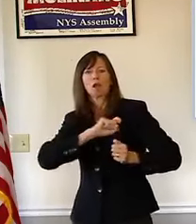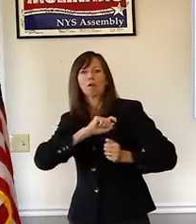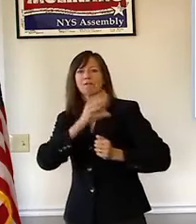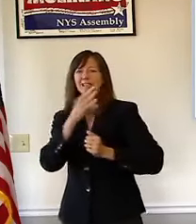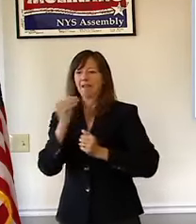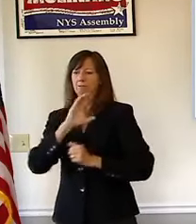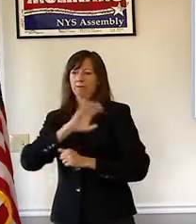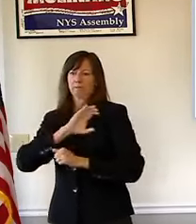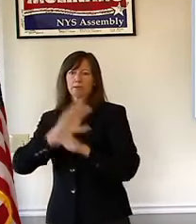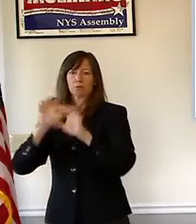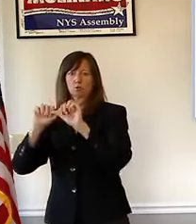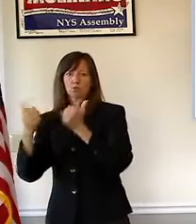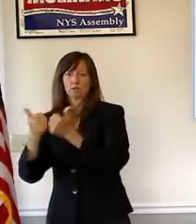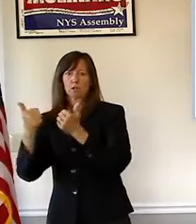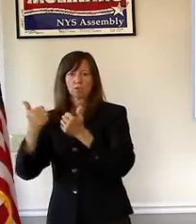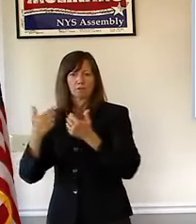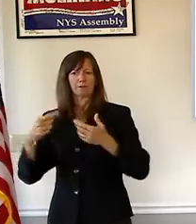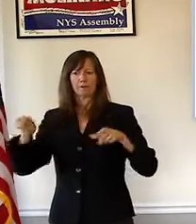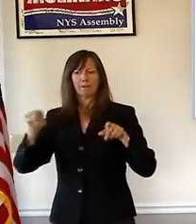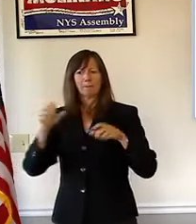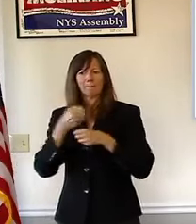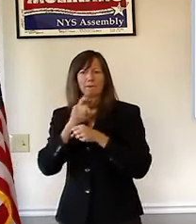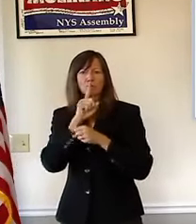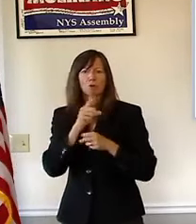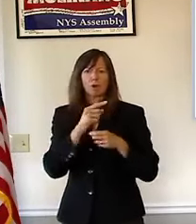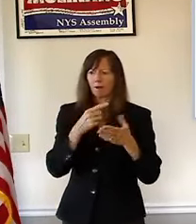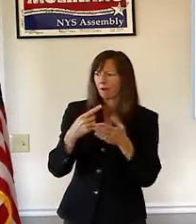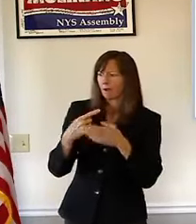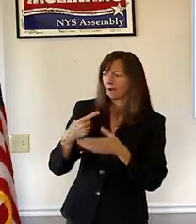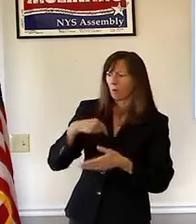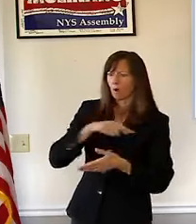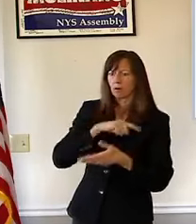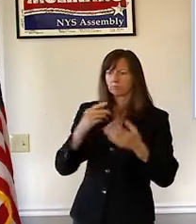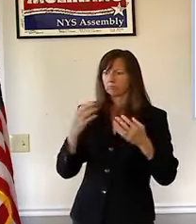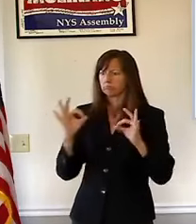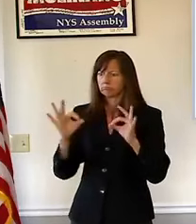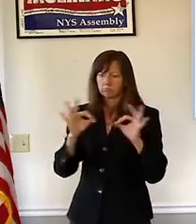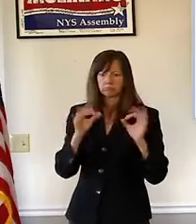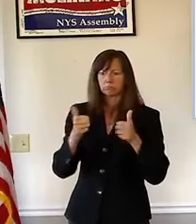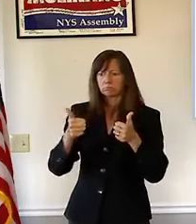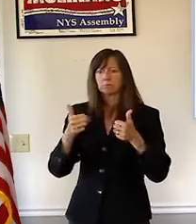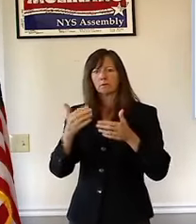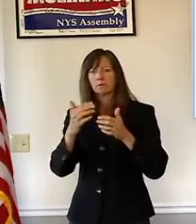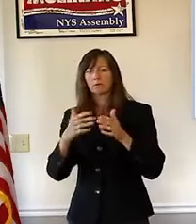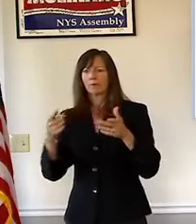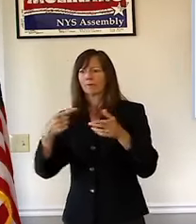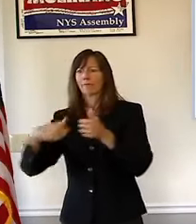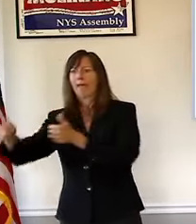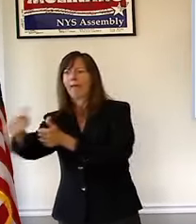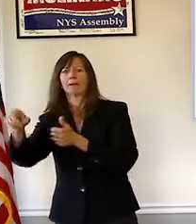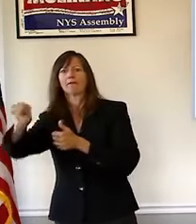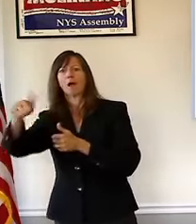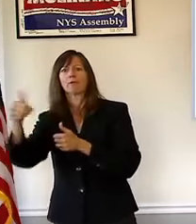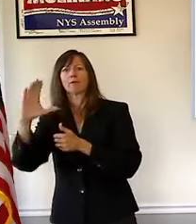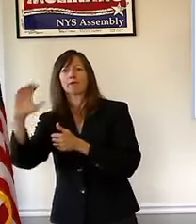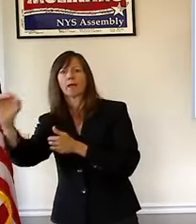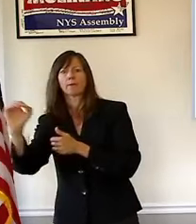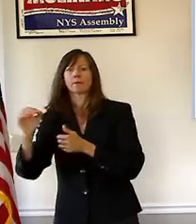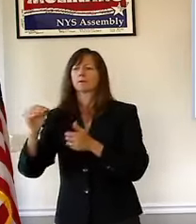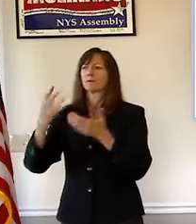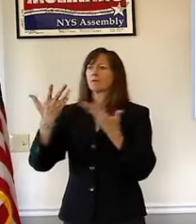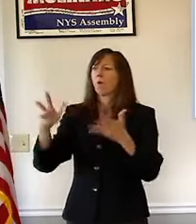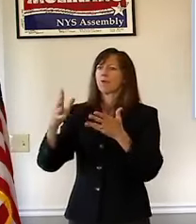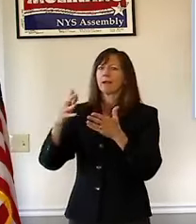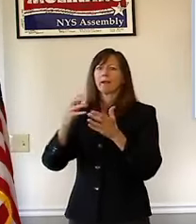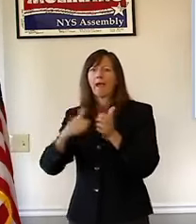make sure that we are way ahead of any other county, way ahead of the requirements that are being put forth by the state. I'm